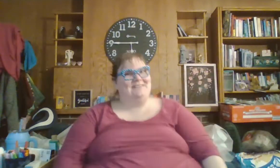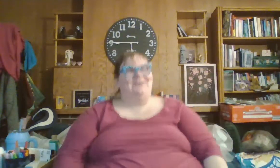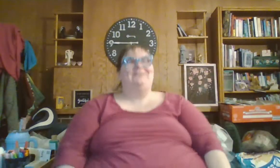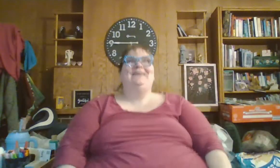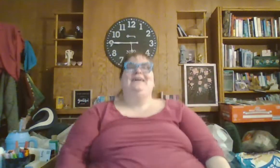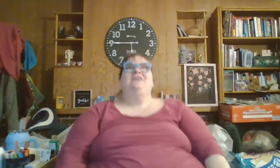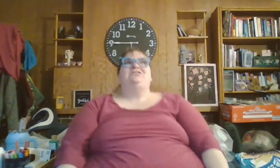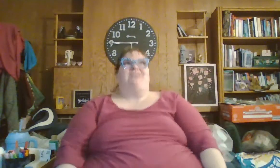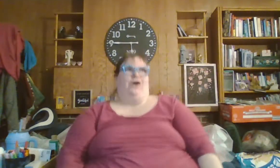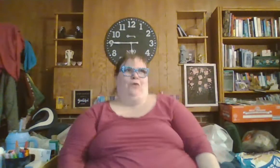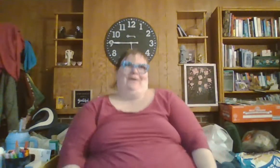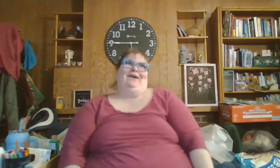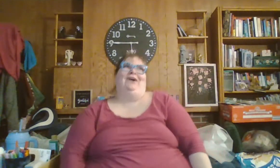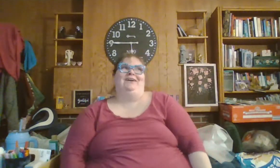So she's like, oh my gosh.